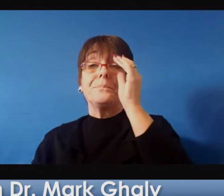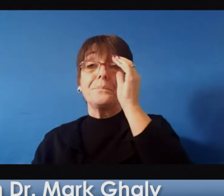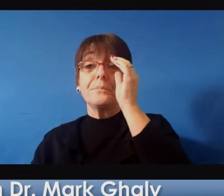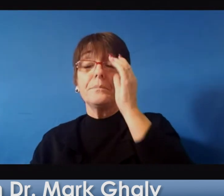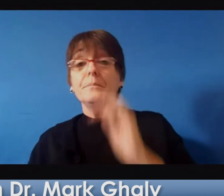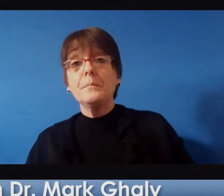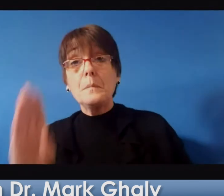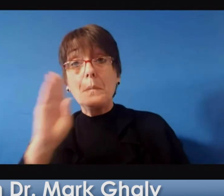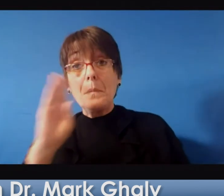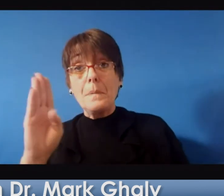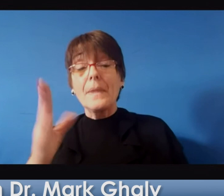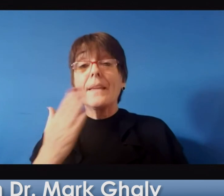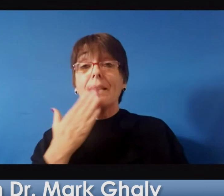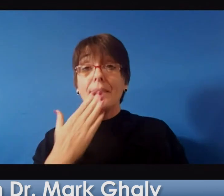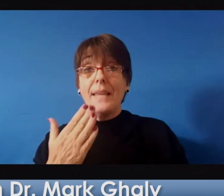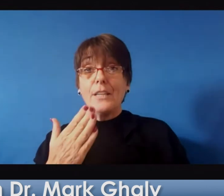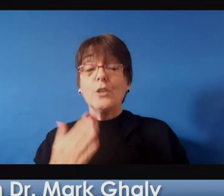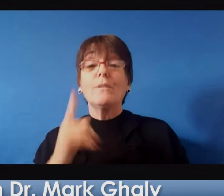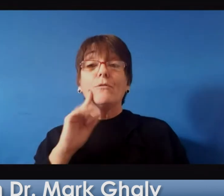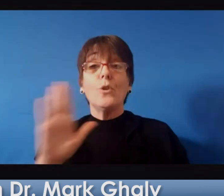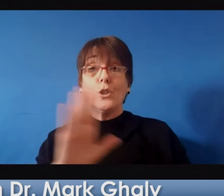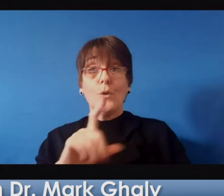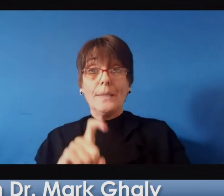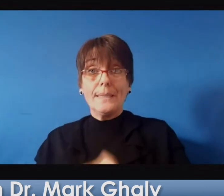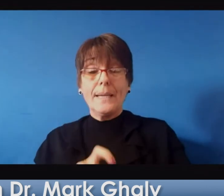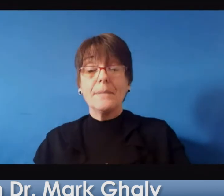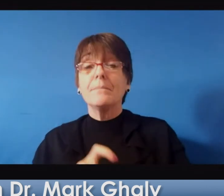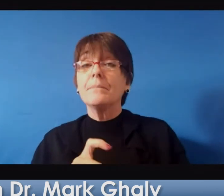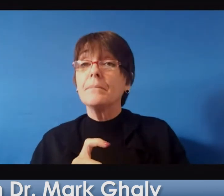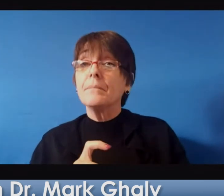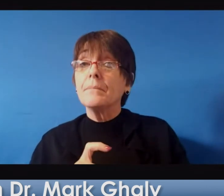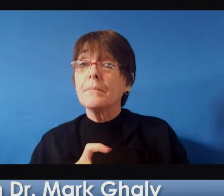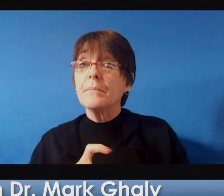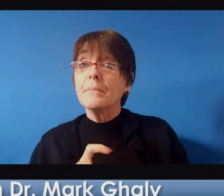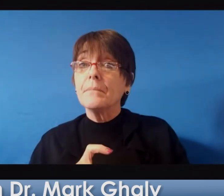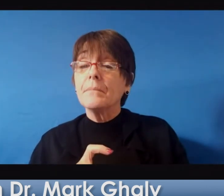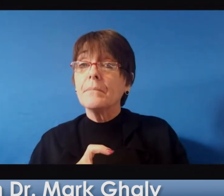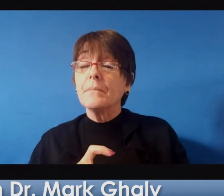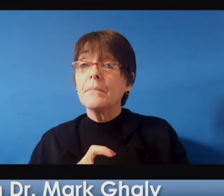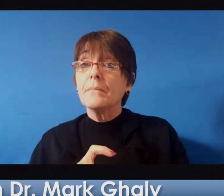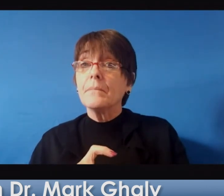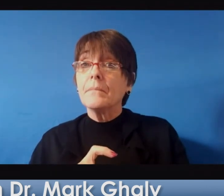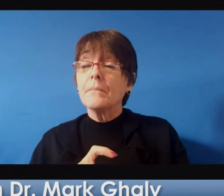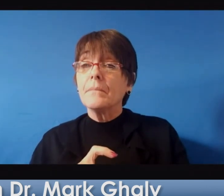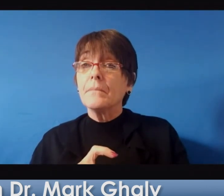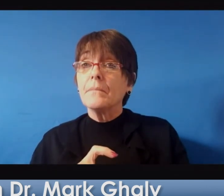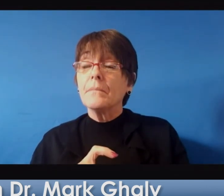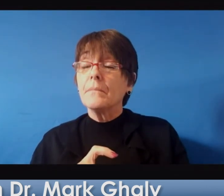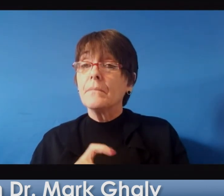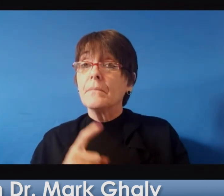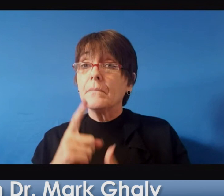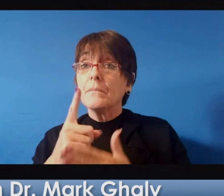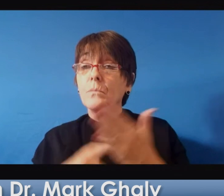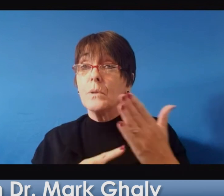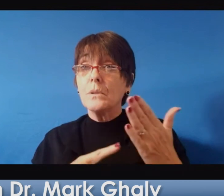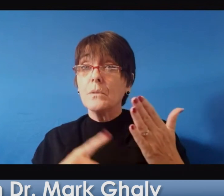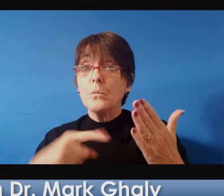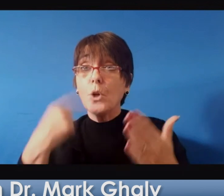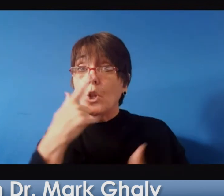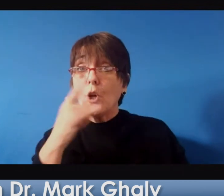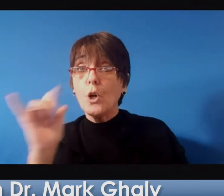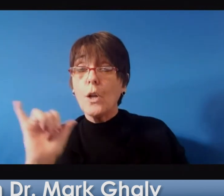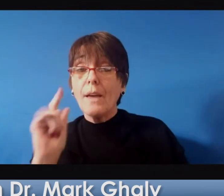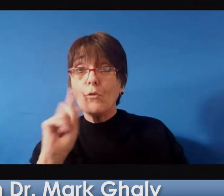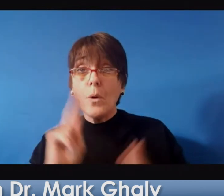Hey, Dr. Ghaly, thank you very much. Can you please take a picture of what Thanksgiving should look like for people this